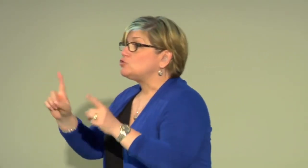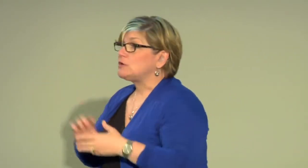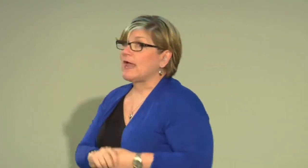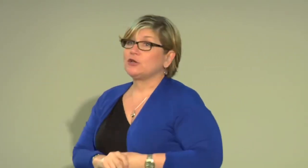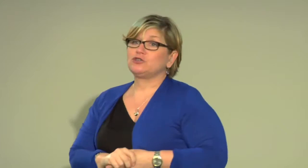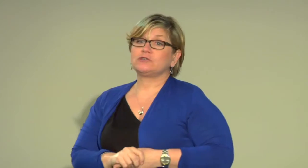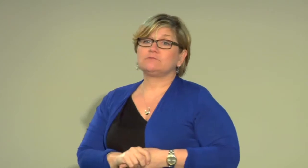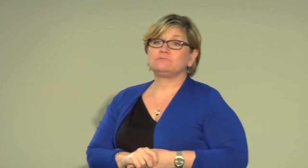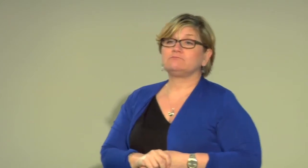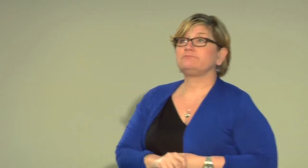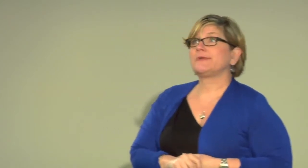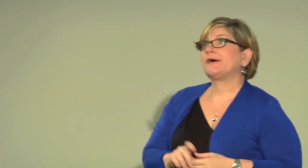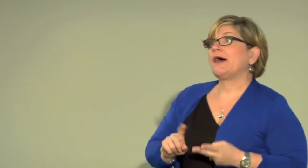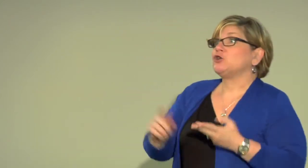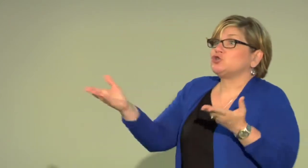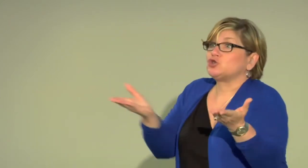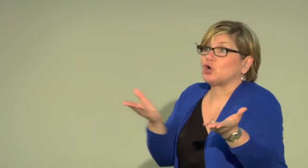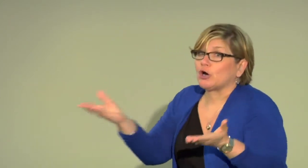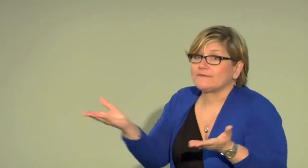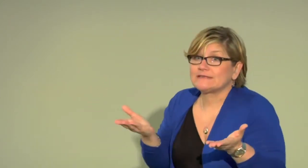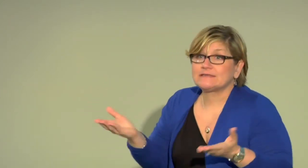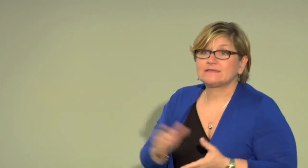transportation, education,